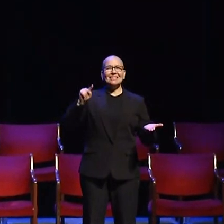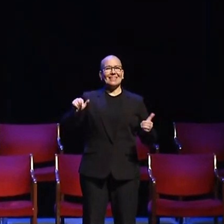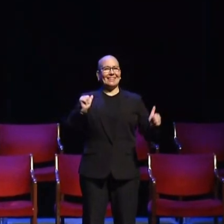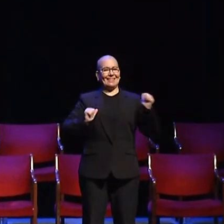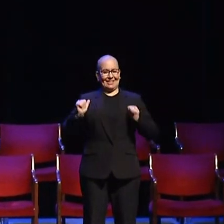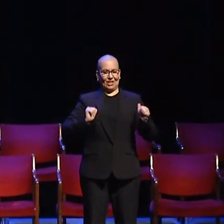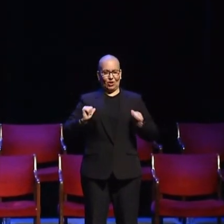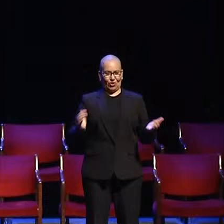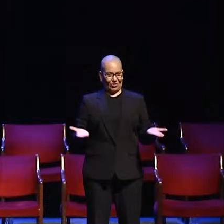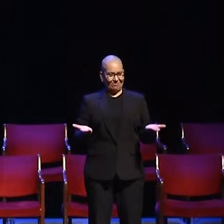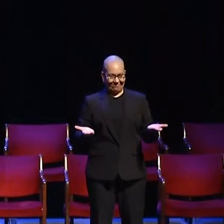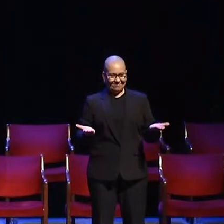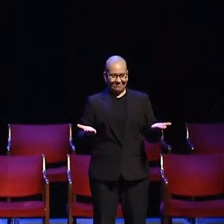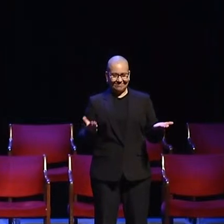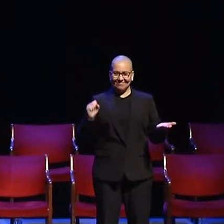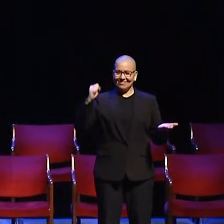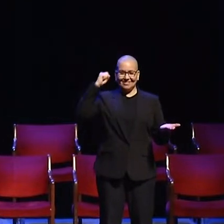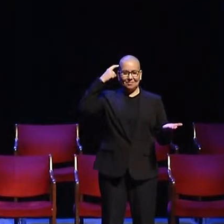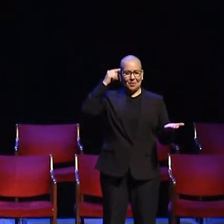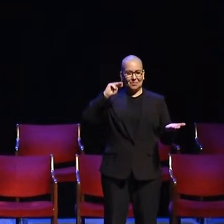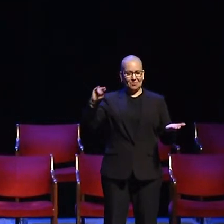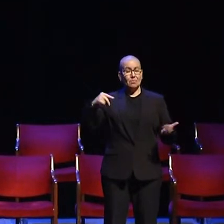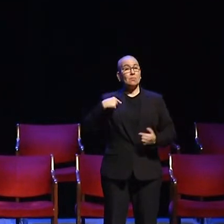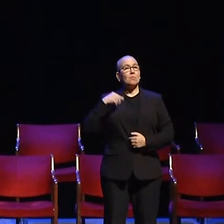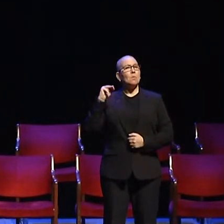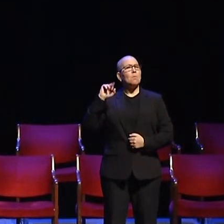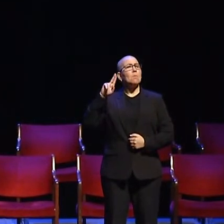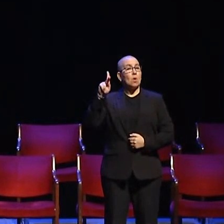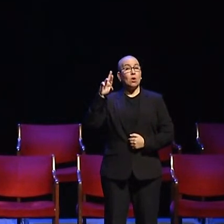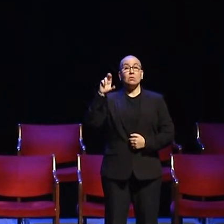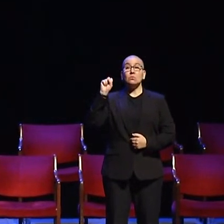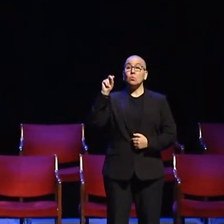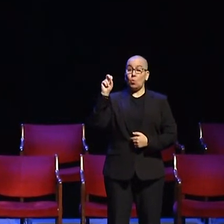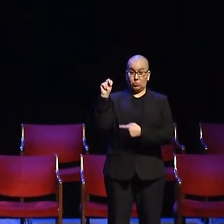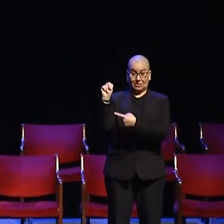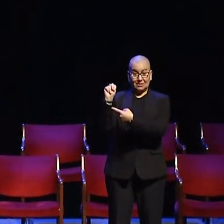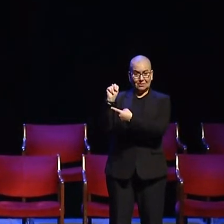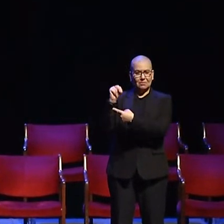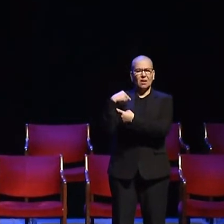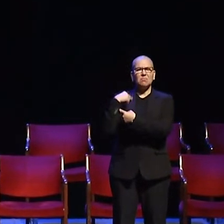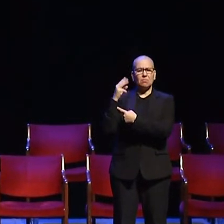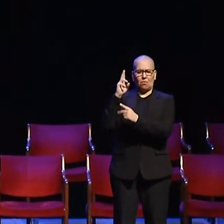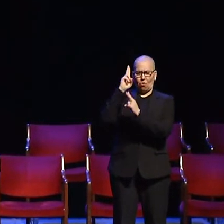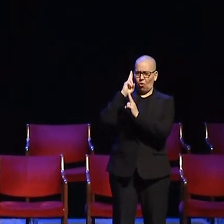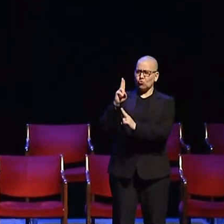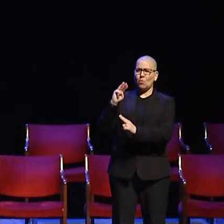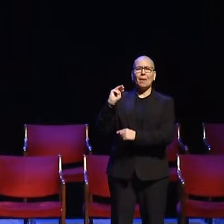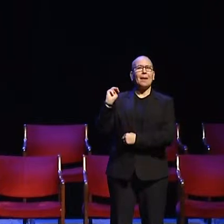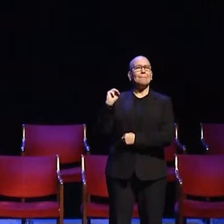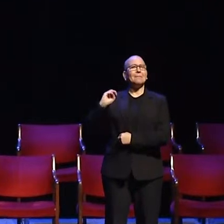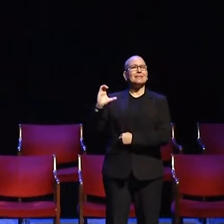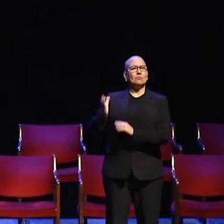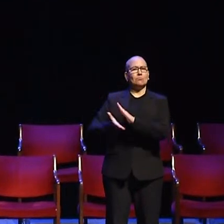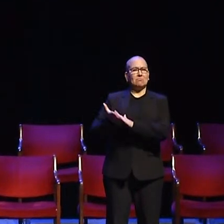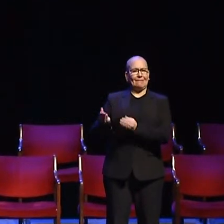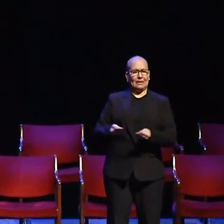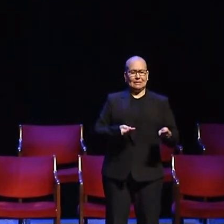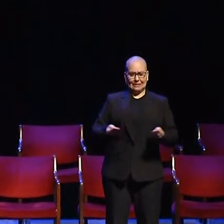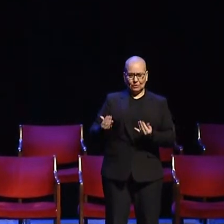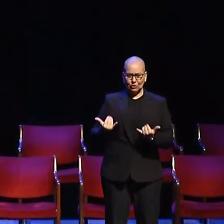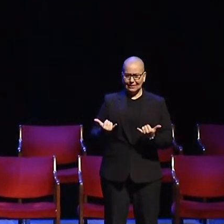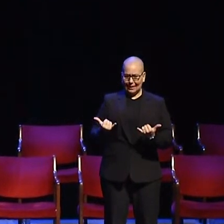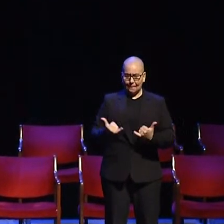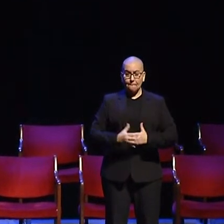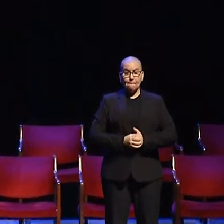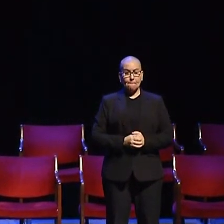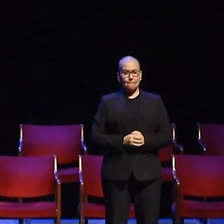heard, and I'm honored to be your MC. You know, and I was talking to the governor. I so badly wanted to offer up a good-natured jab at our Packer fans